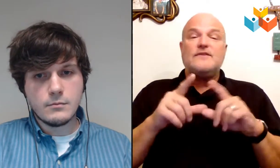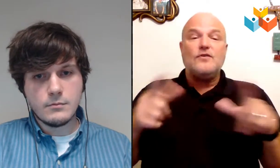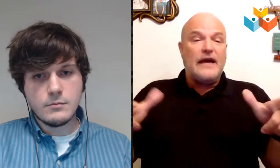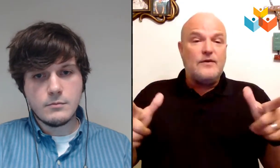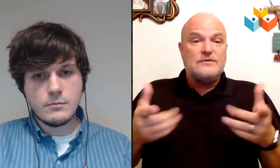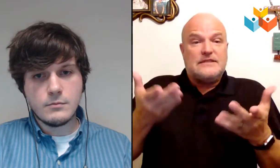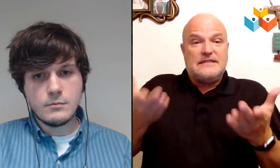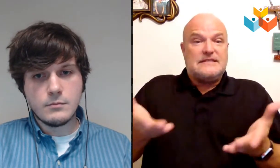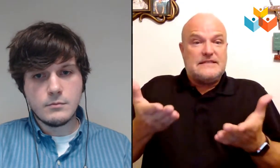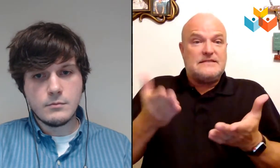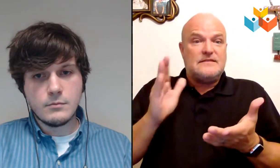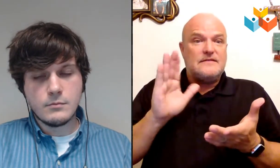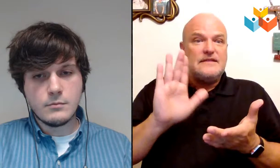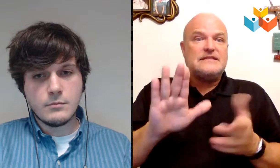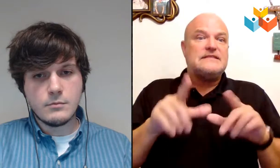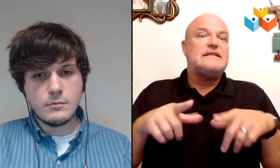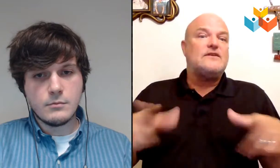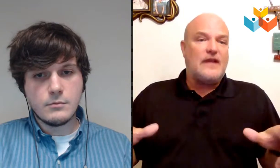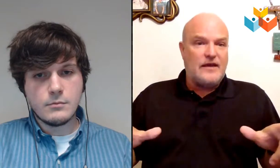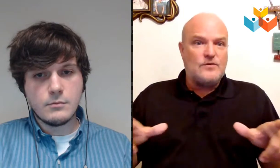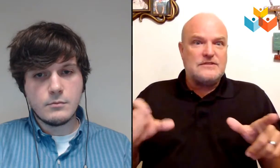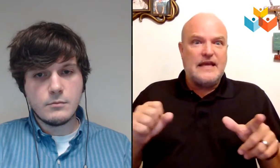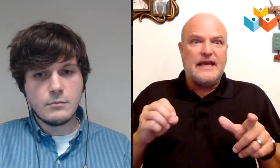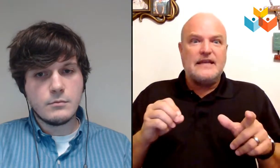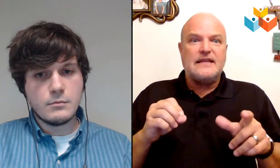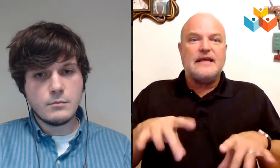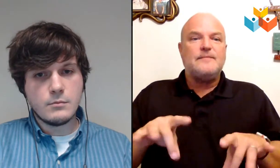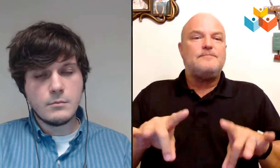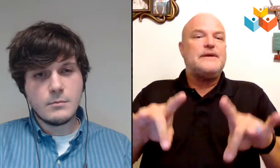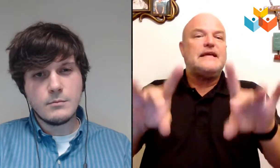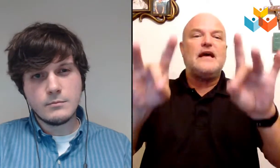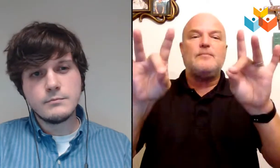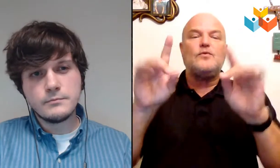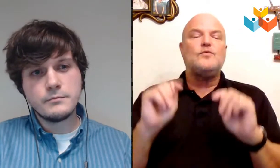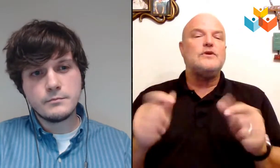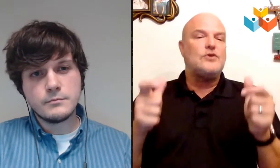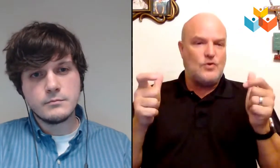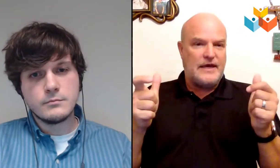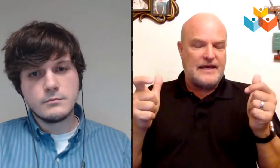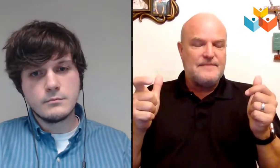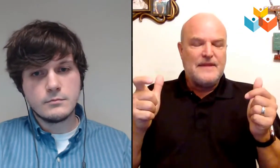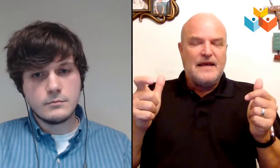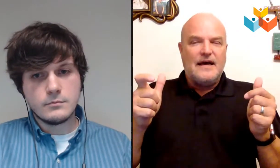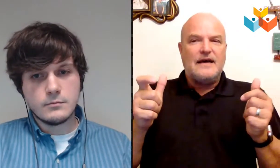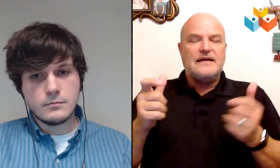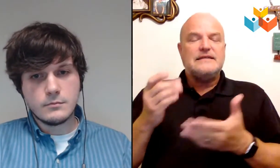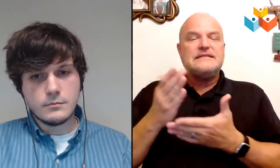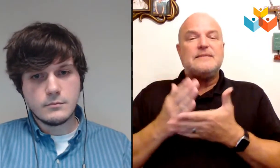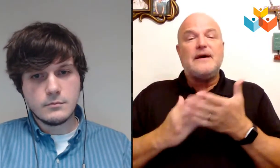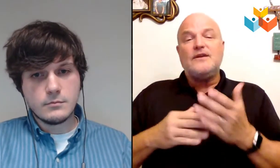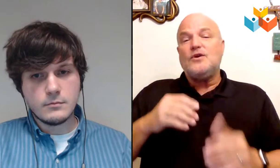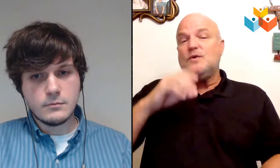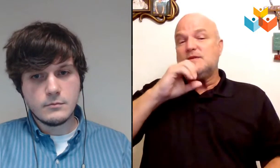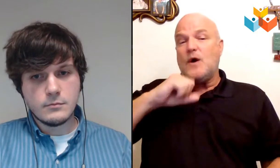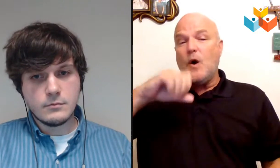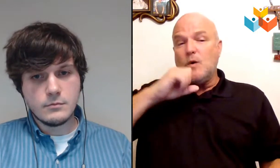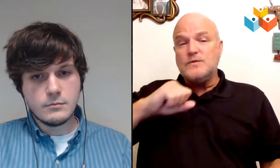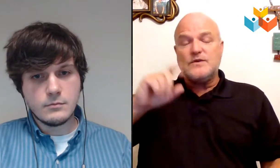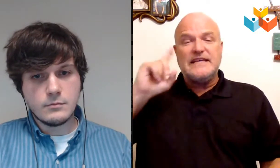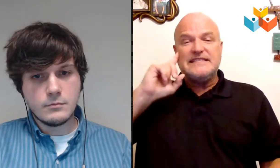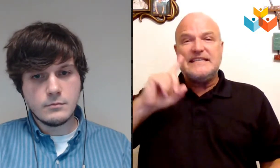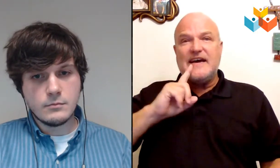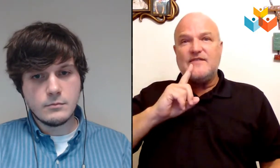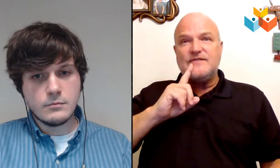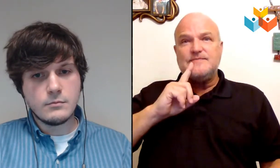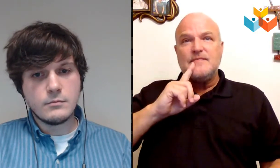So they have no language, and this is their language, and they pick it up real quick. Somebody who is